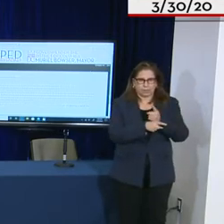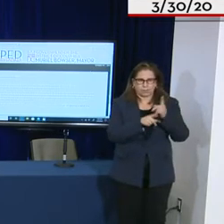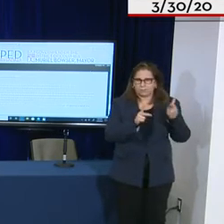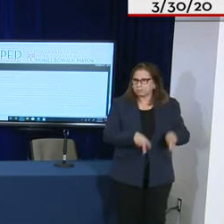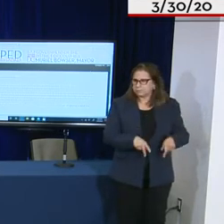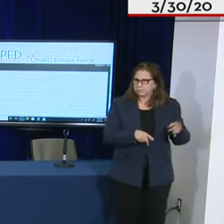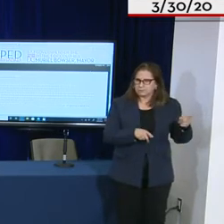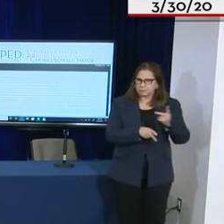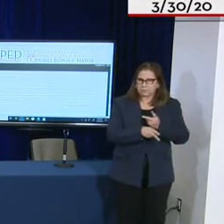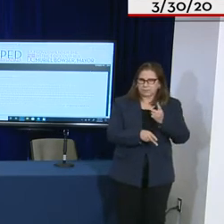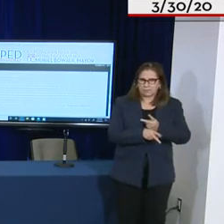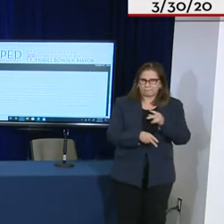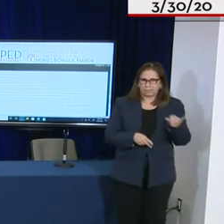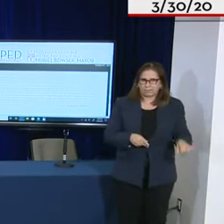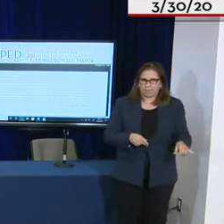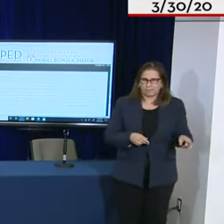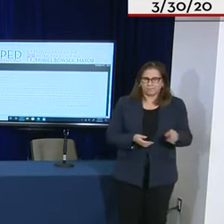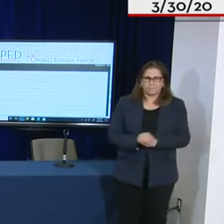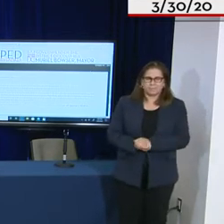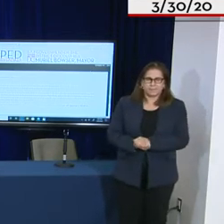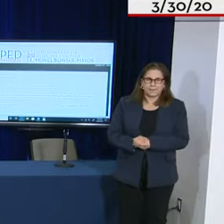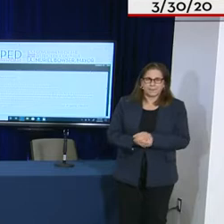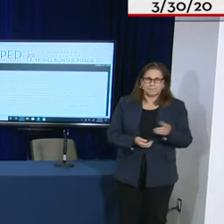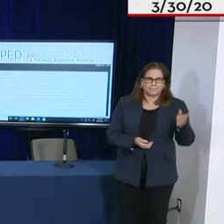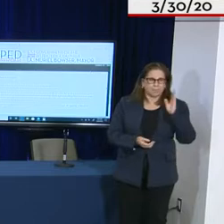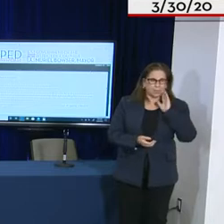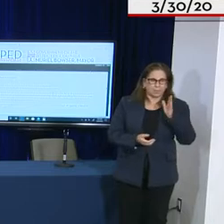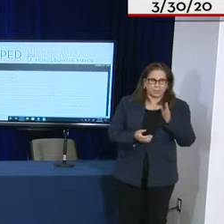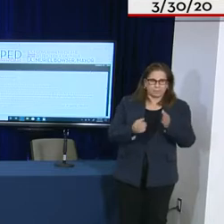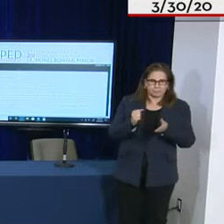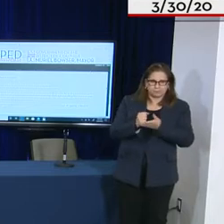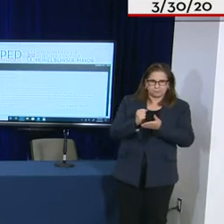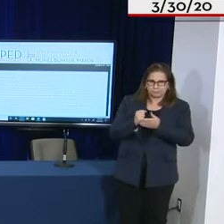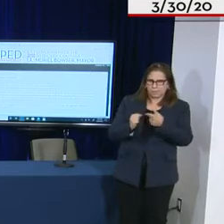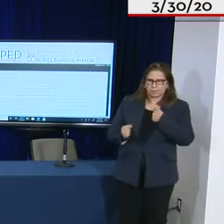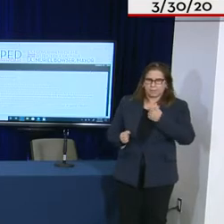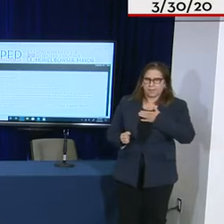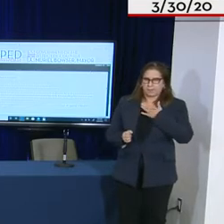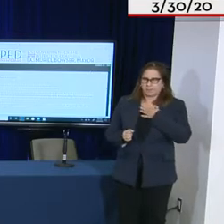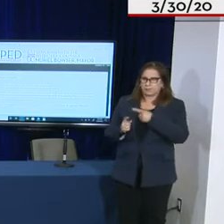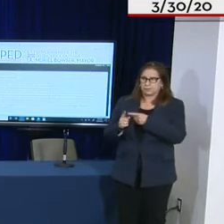is able to be able to assist with that. So I'll be happy to relay the messages.